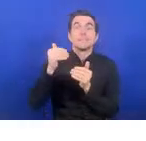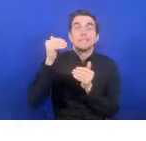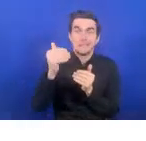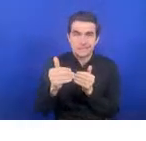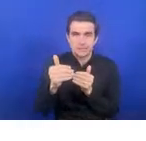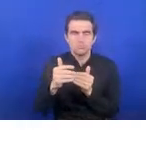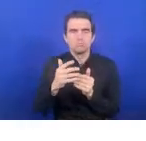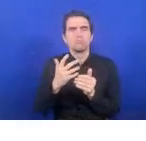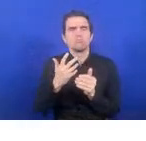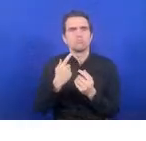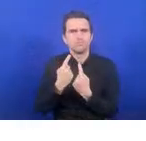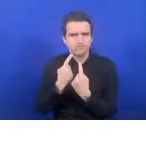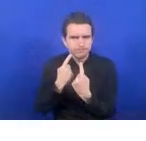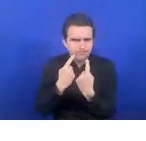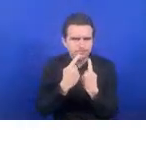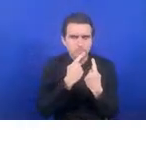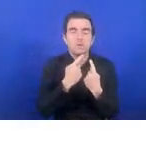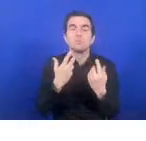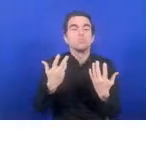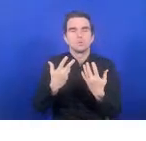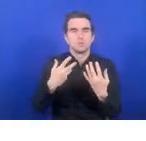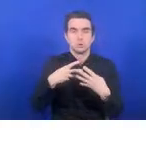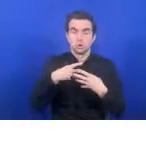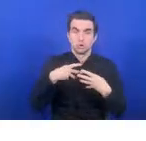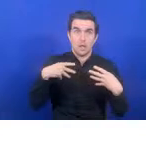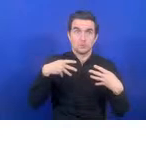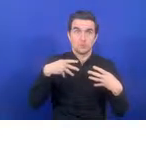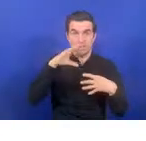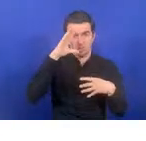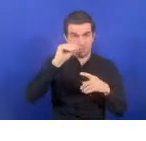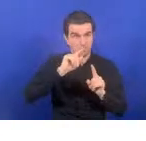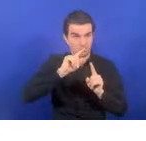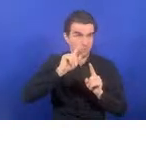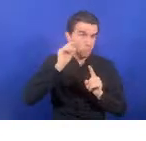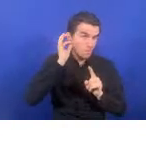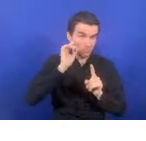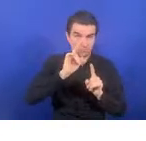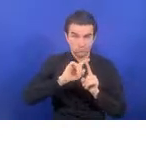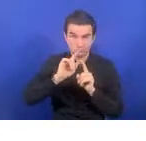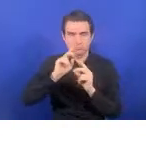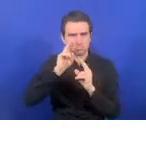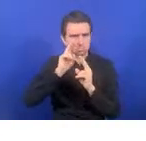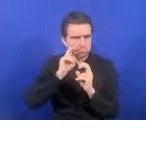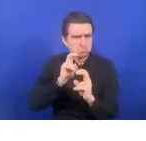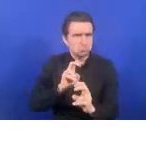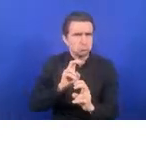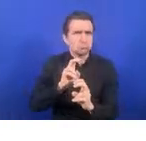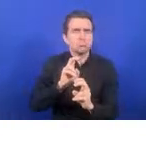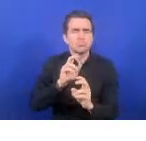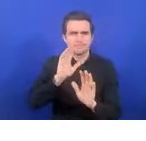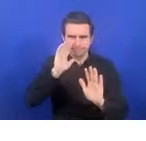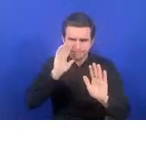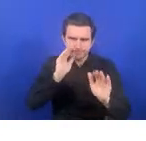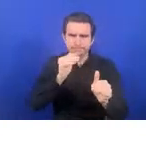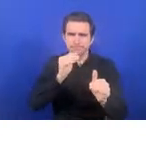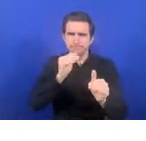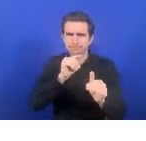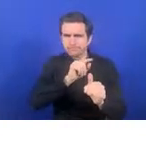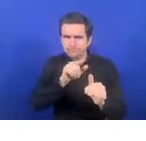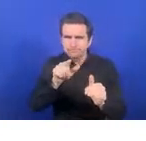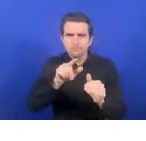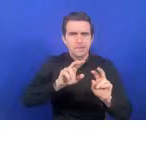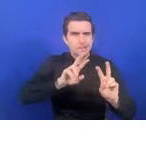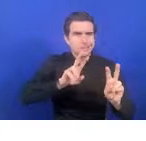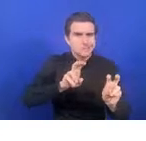your own gender mainstreaming action plan for your institution. So I'll talk you through these, and we'll take